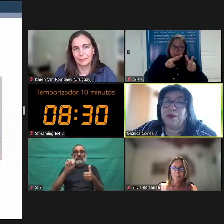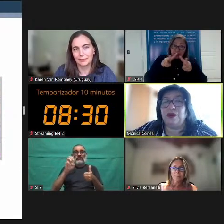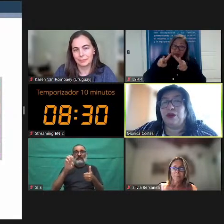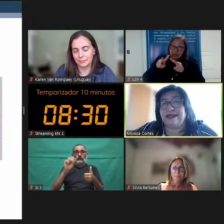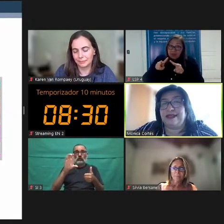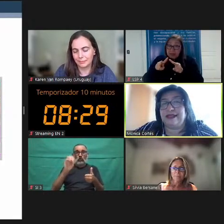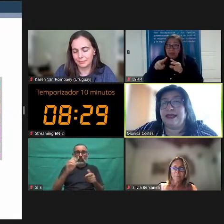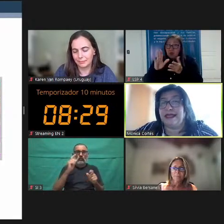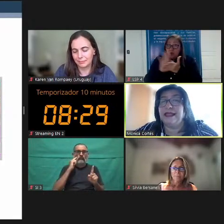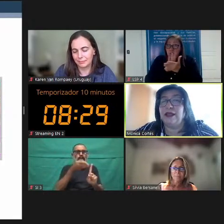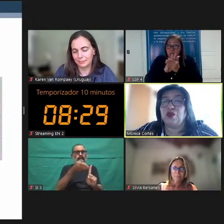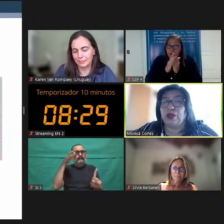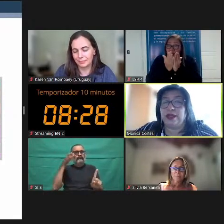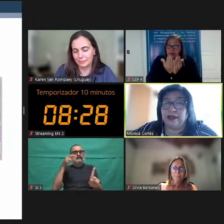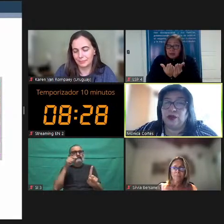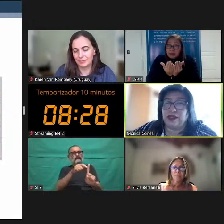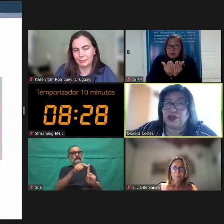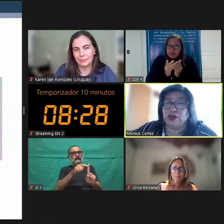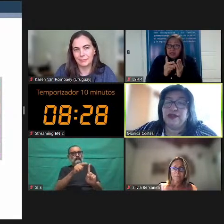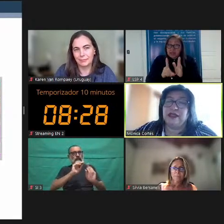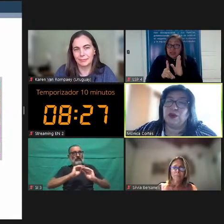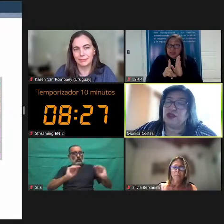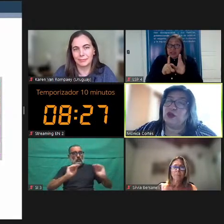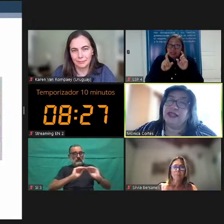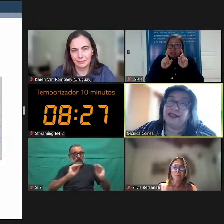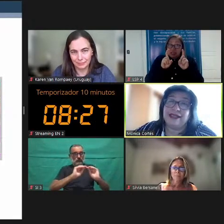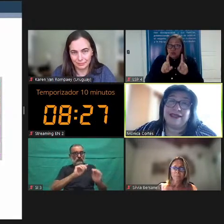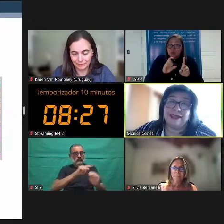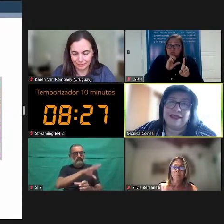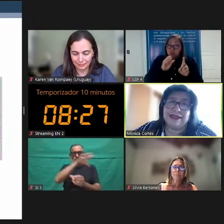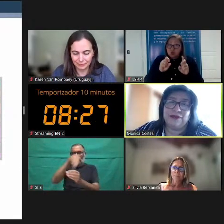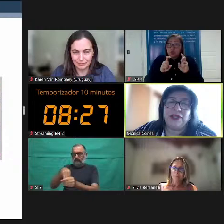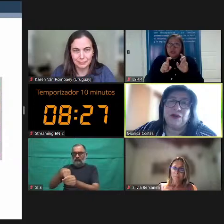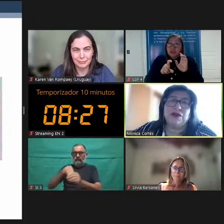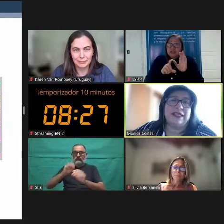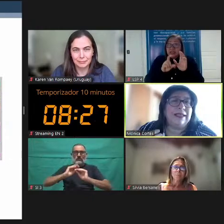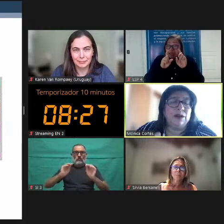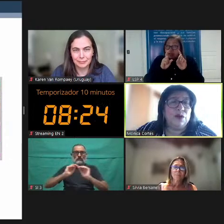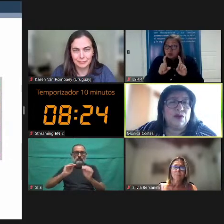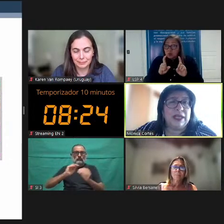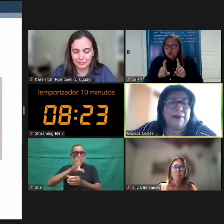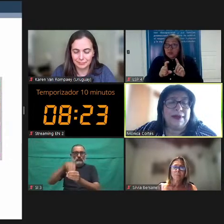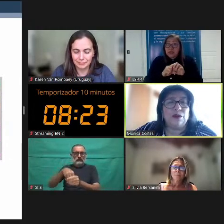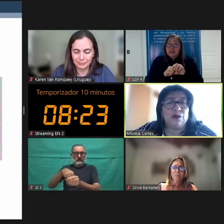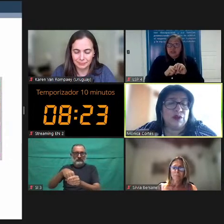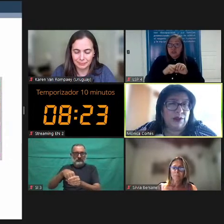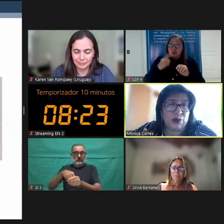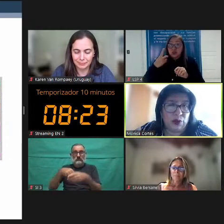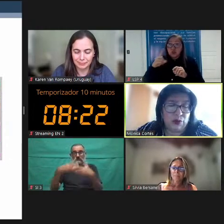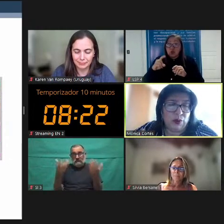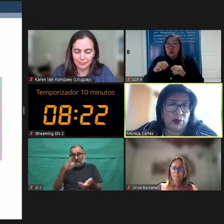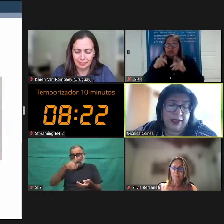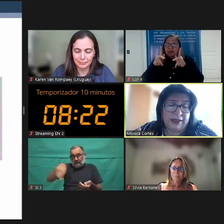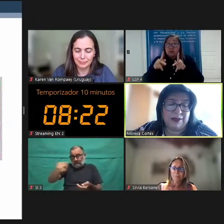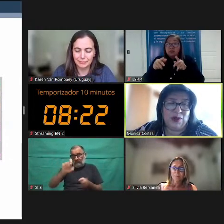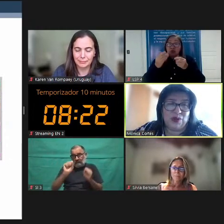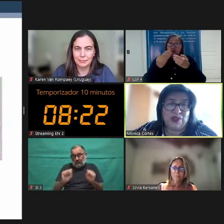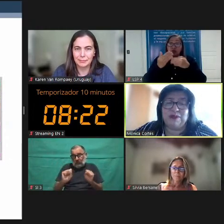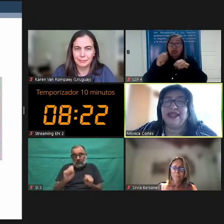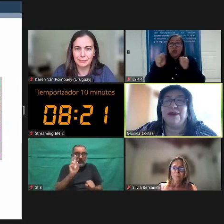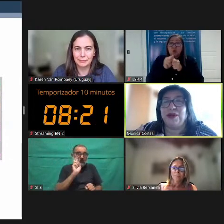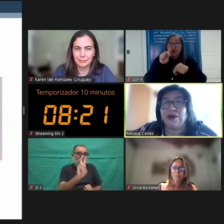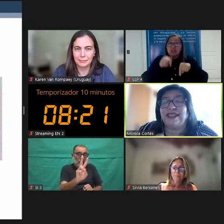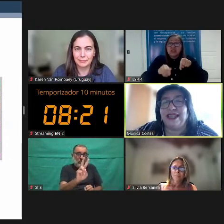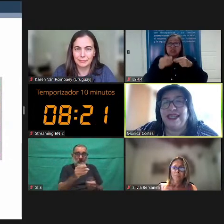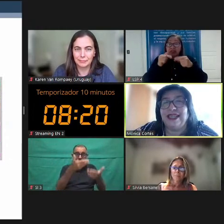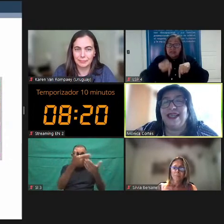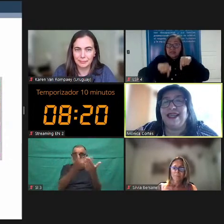so here you can see a document called towards inclusion and education situations trends and challenges that have elements that